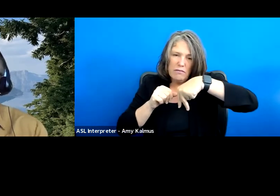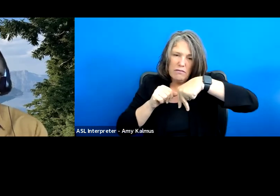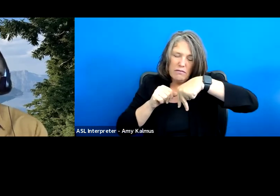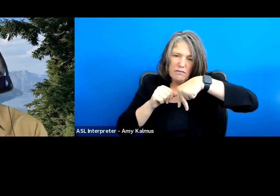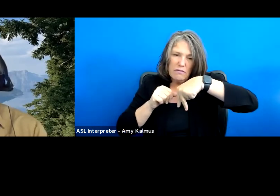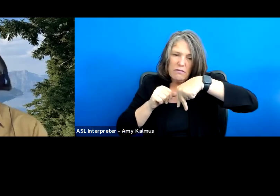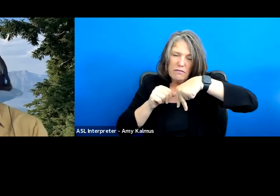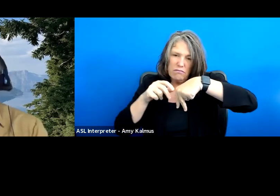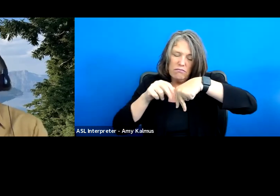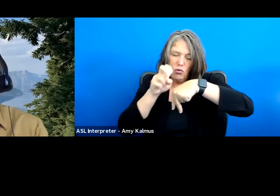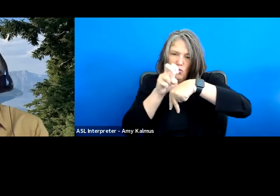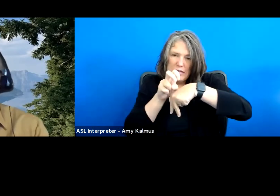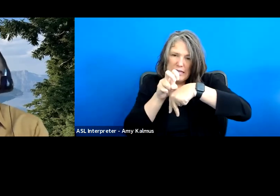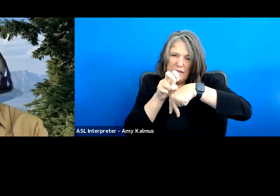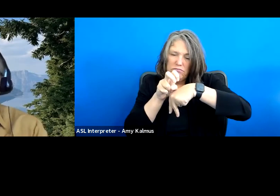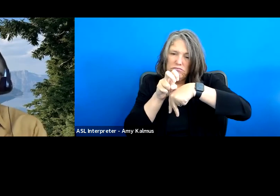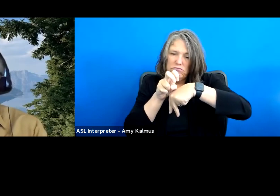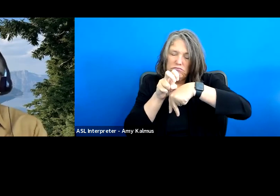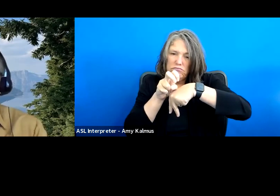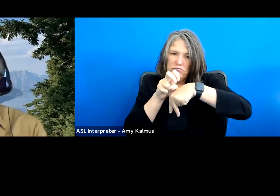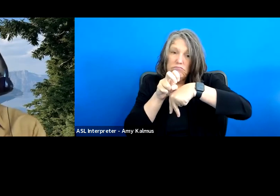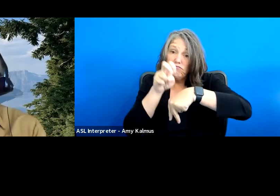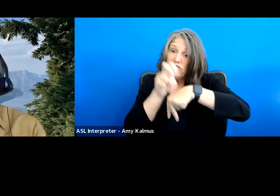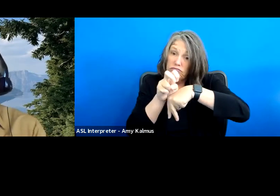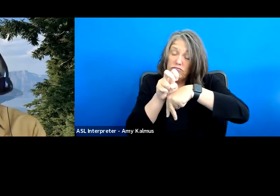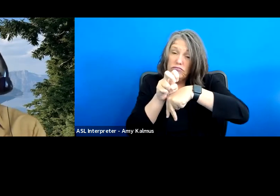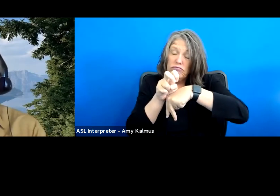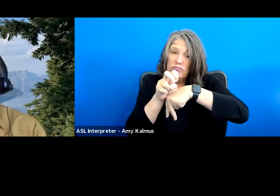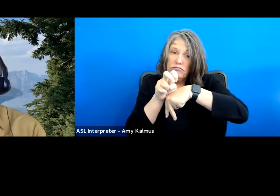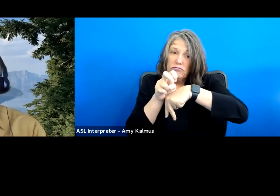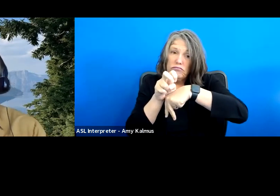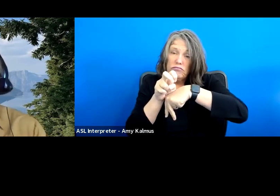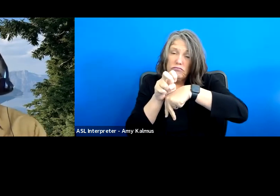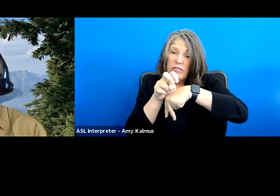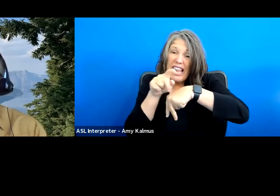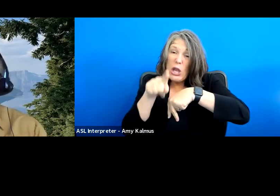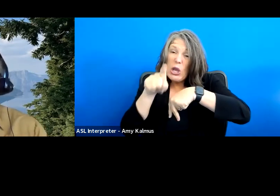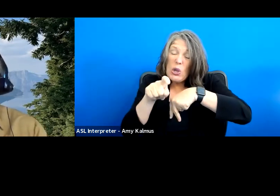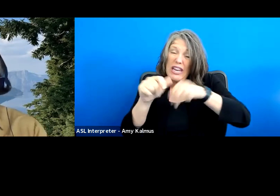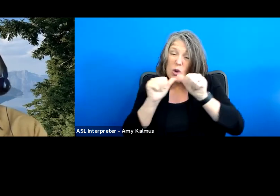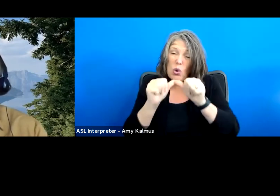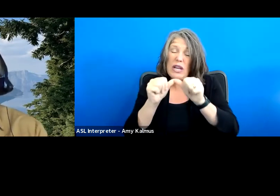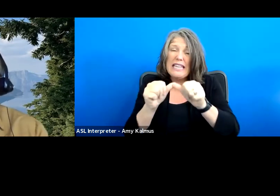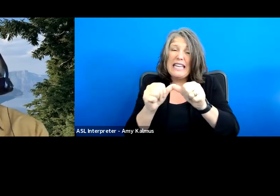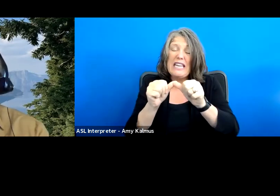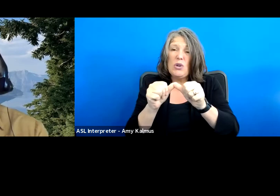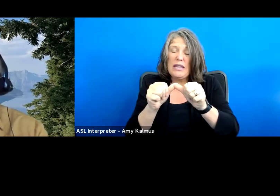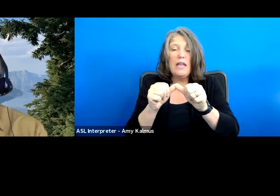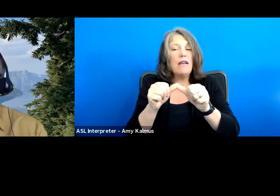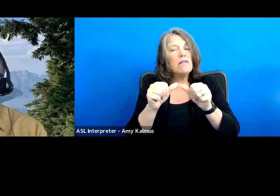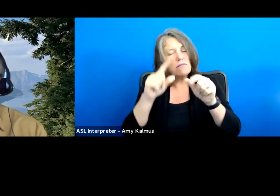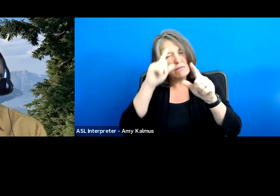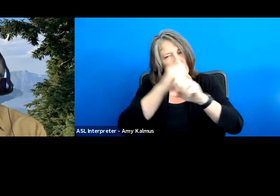the stool. So sitting upon this stool, you need to continually, in an organization or